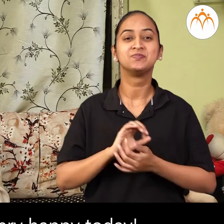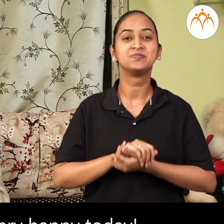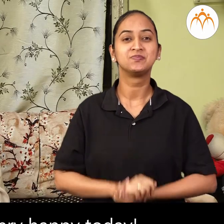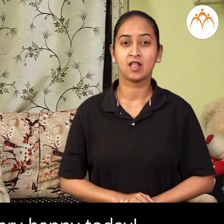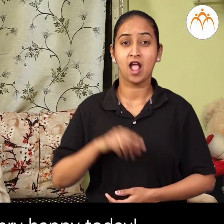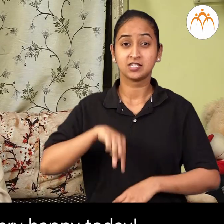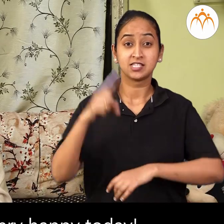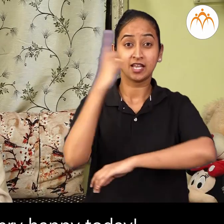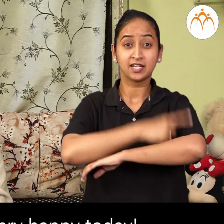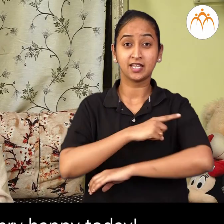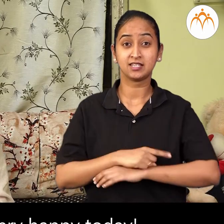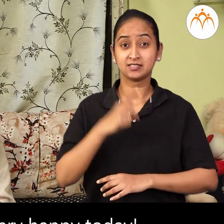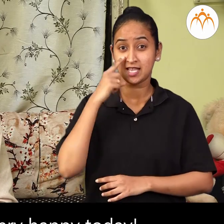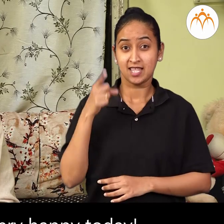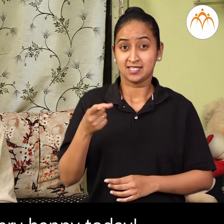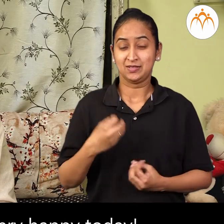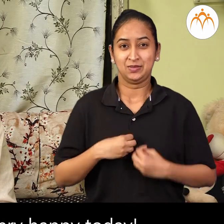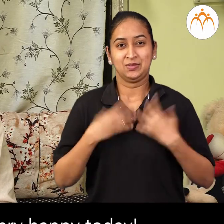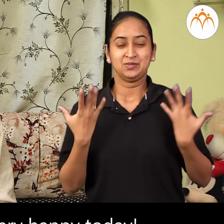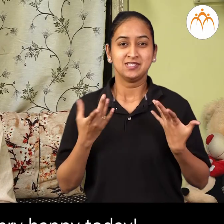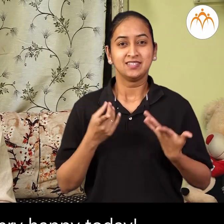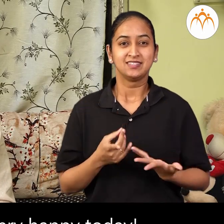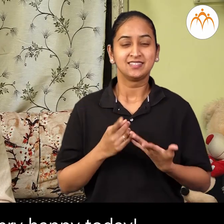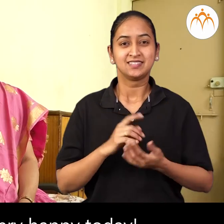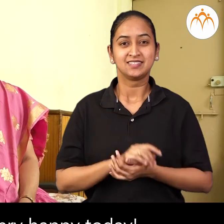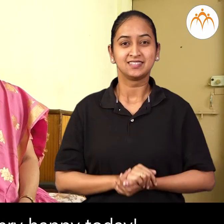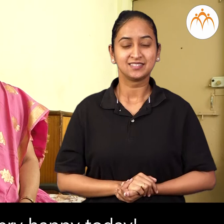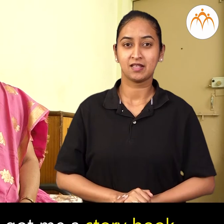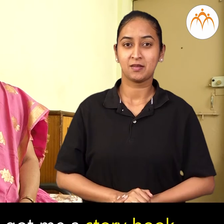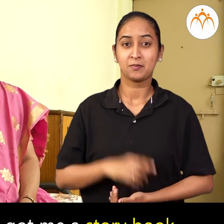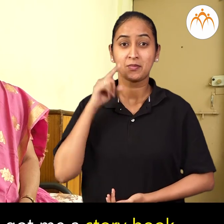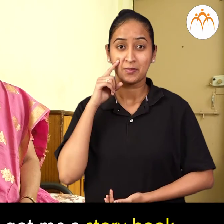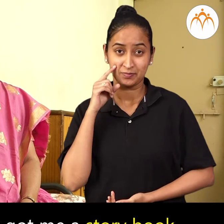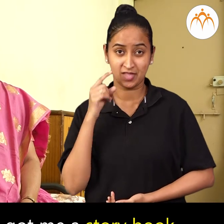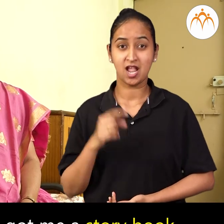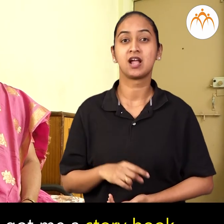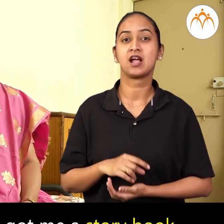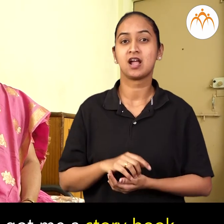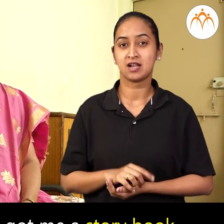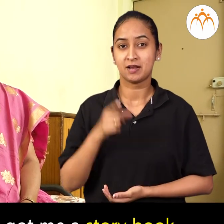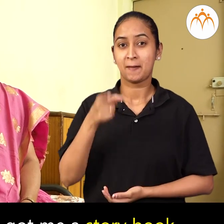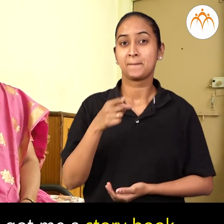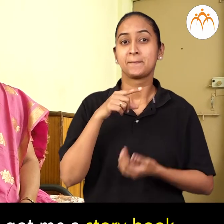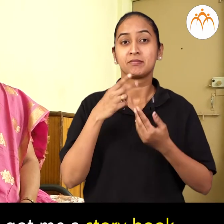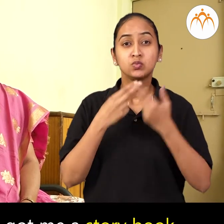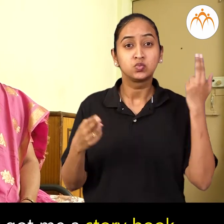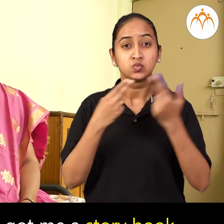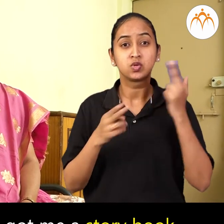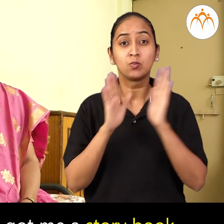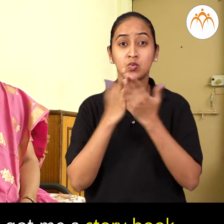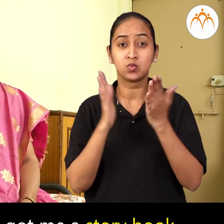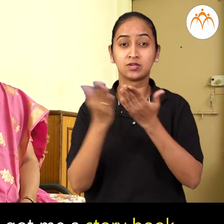Someone is very happy today. Hmm. And Father got me a